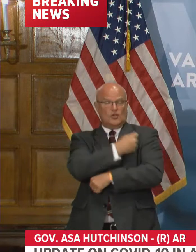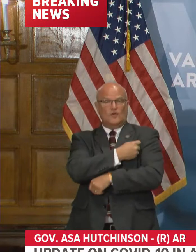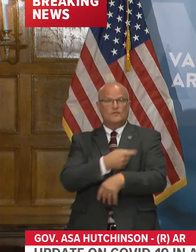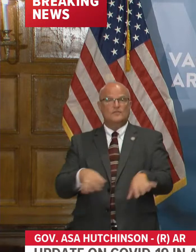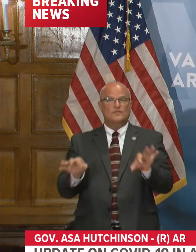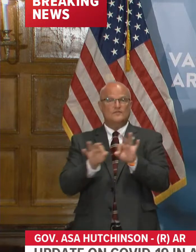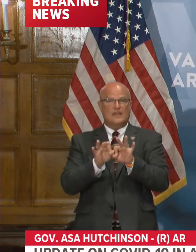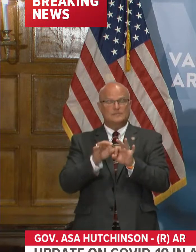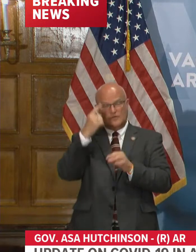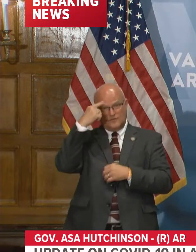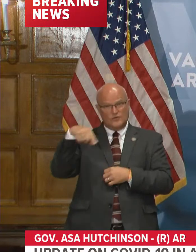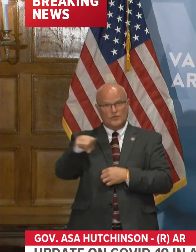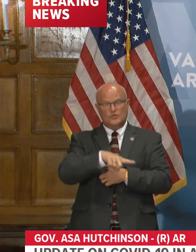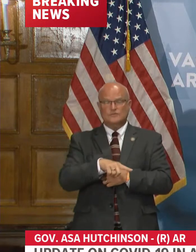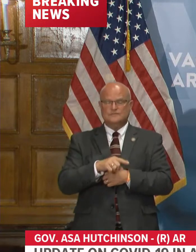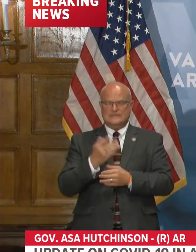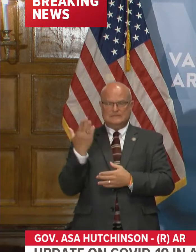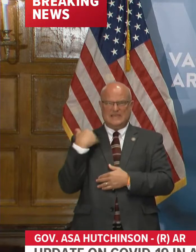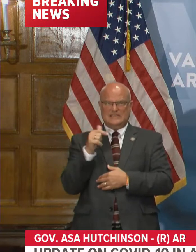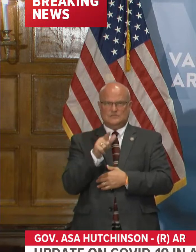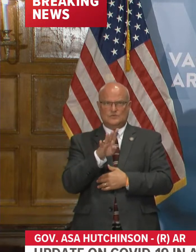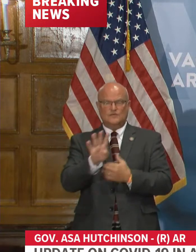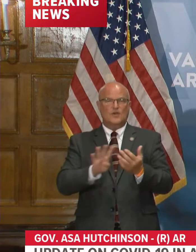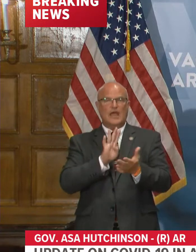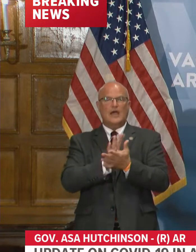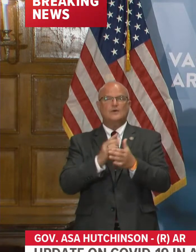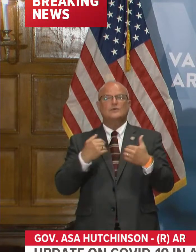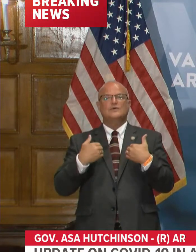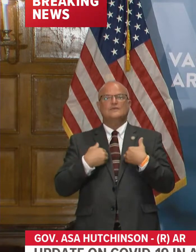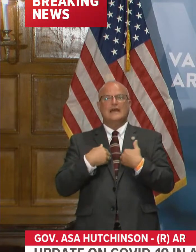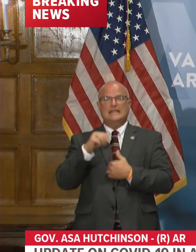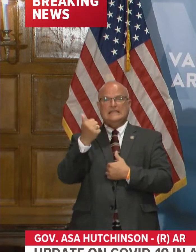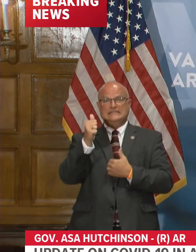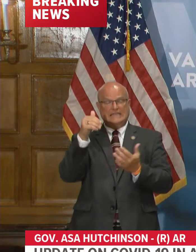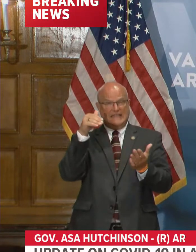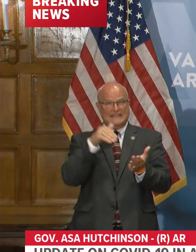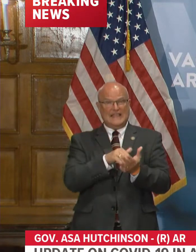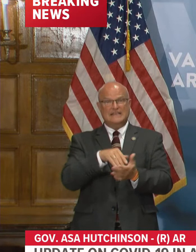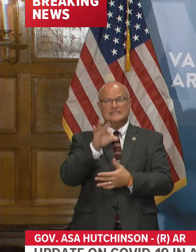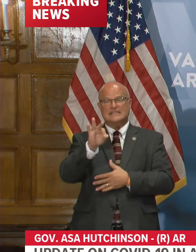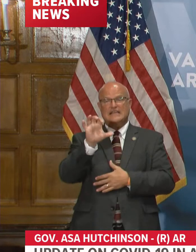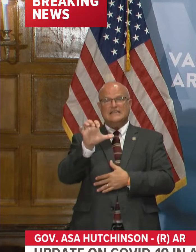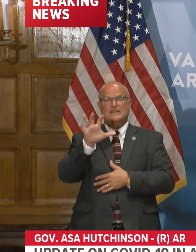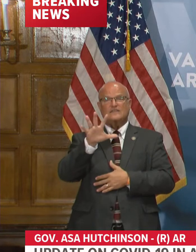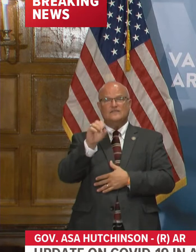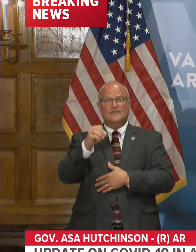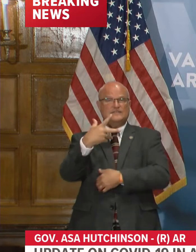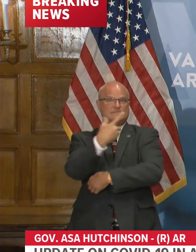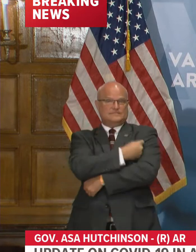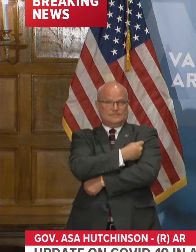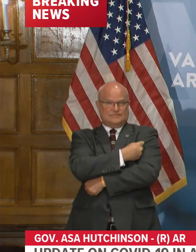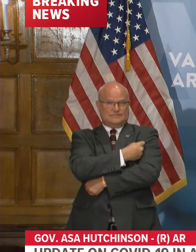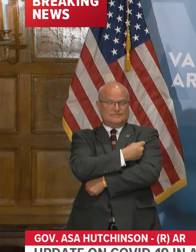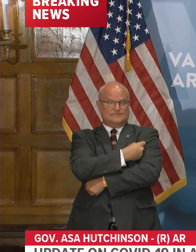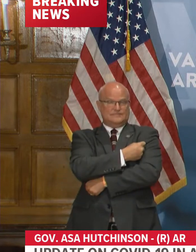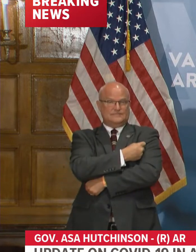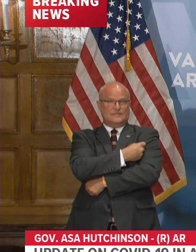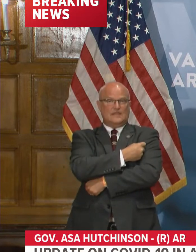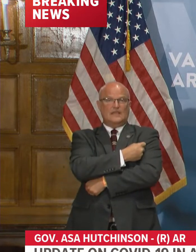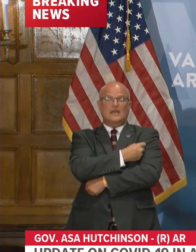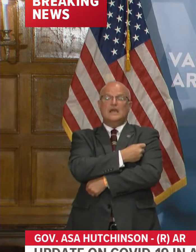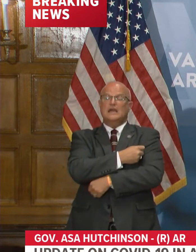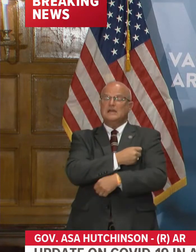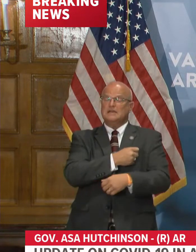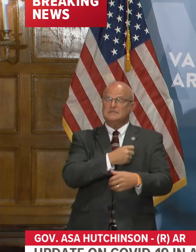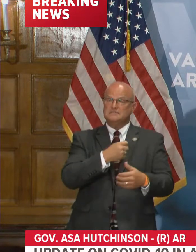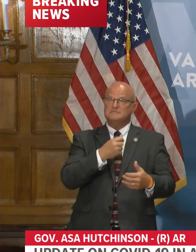to you. This last 24 hours, we've had 10,950 doses given out, which is